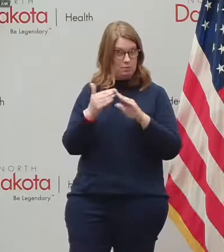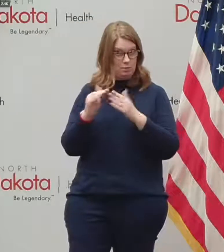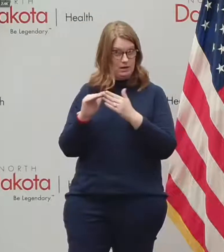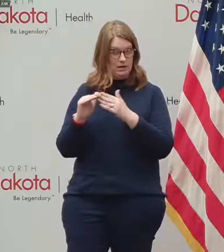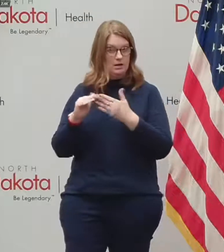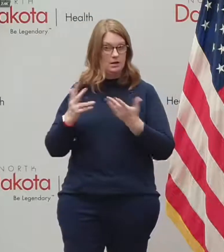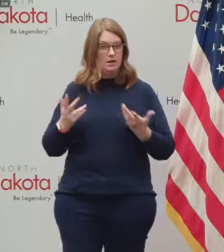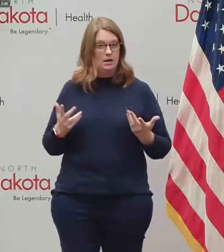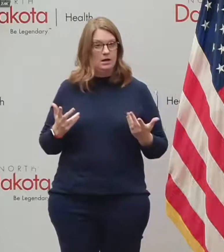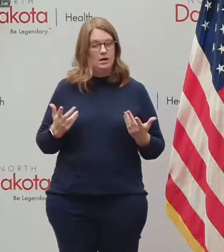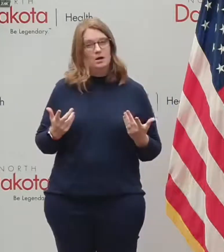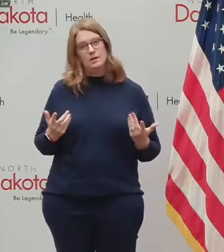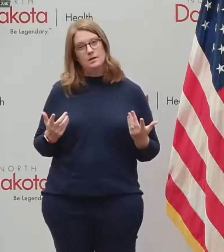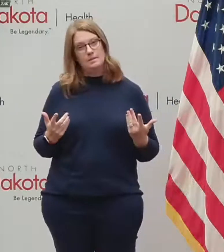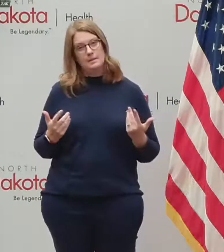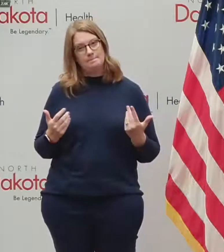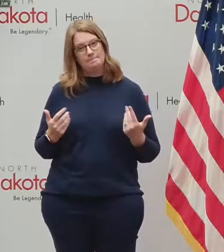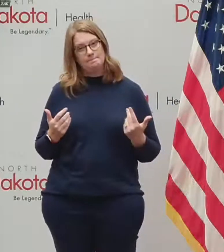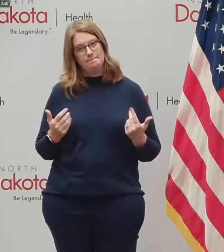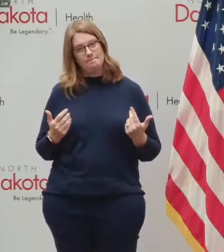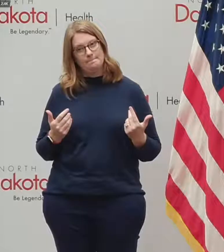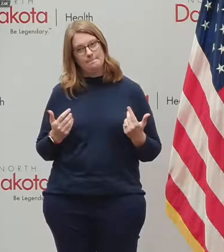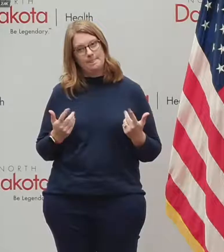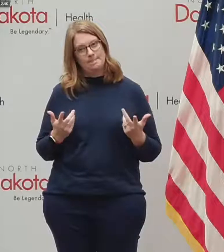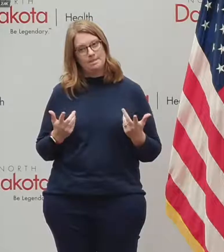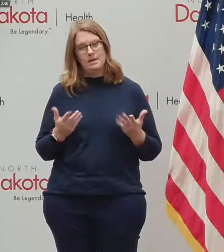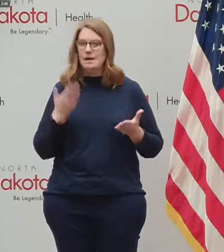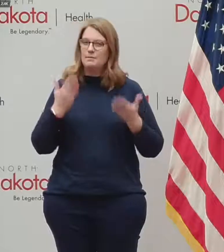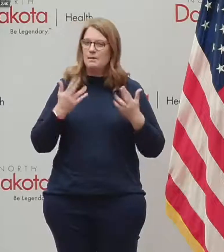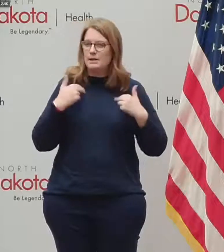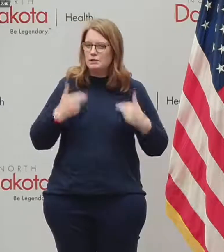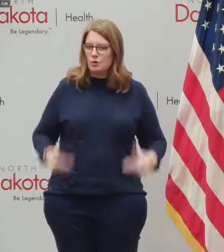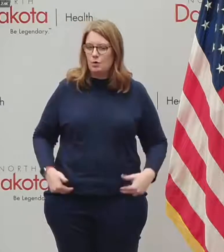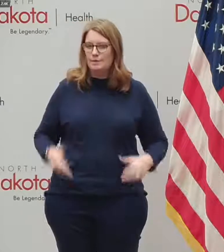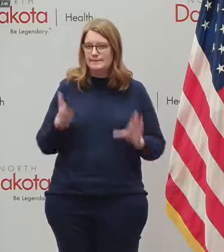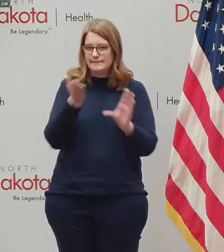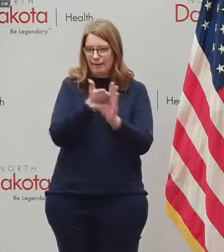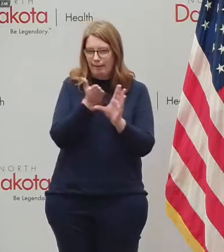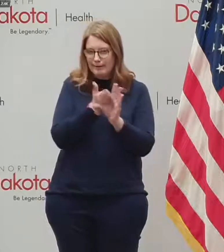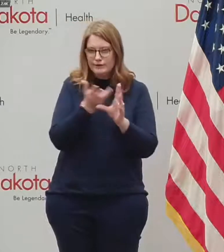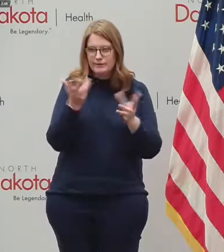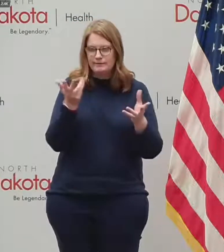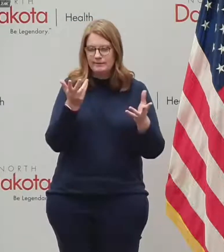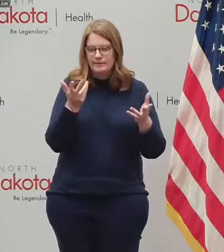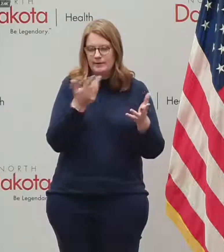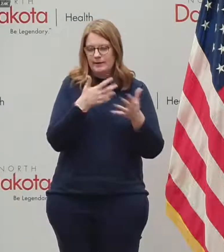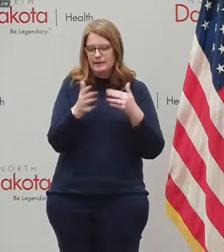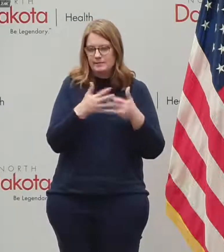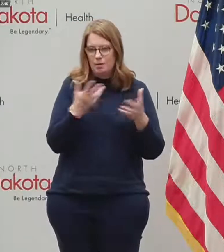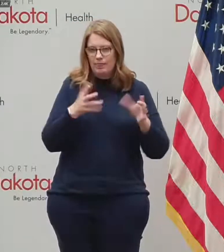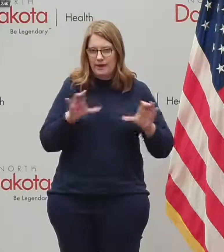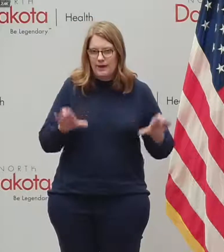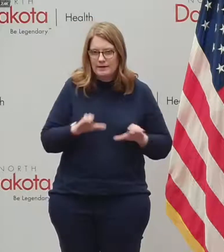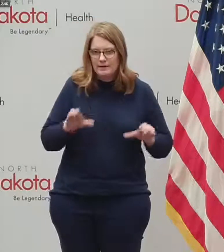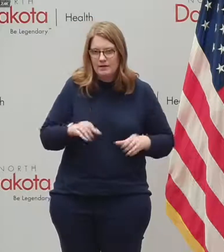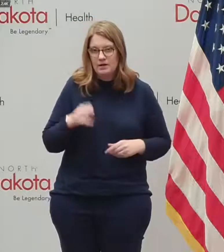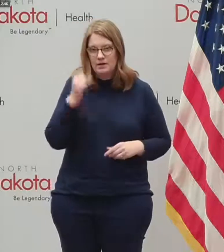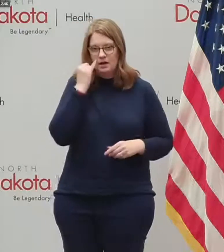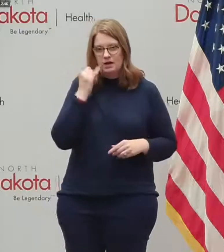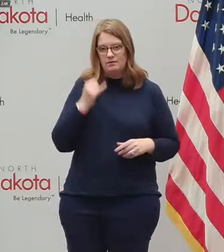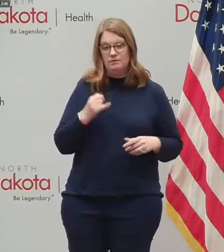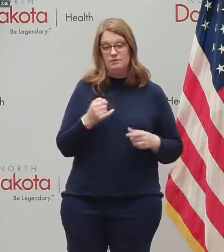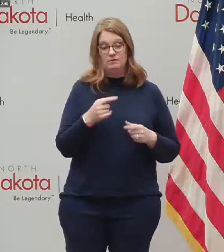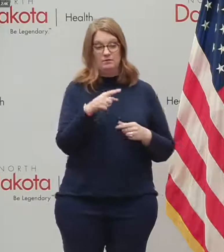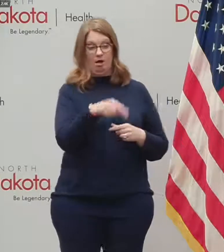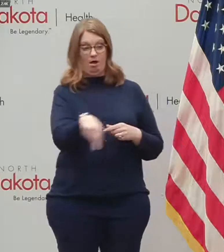there's something, it's probably human psychology. It doesn't matter what the activity is. If you're the only person in a